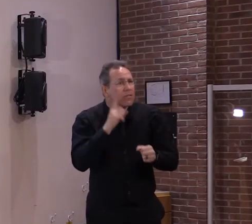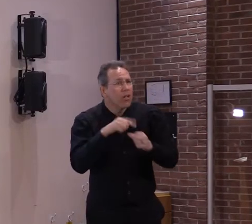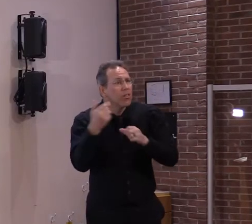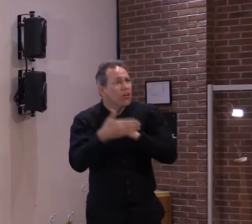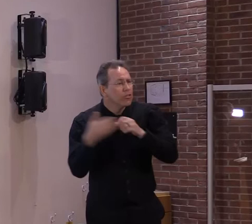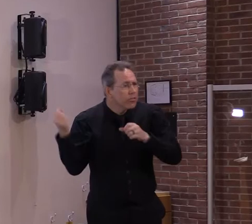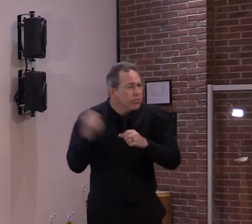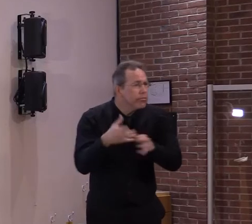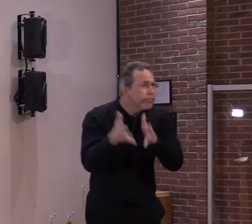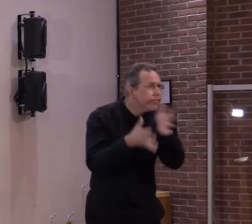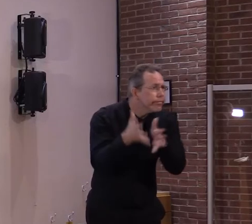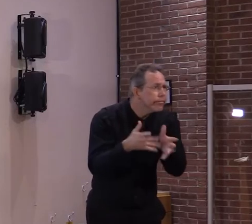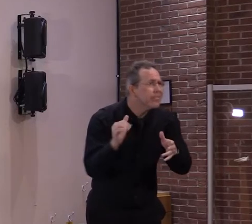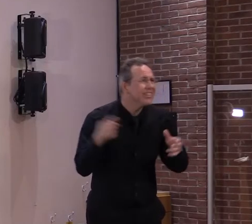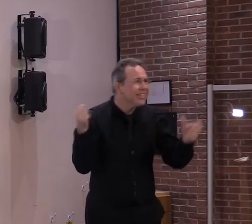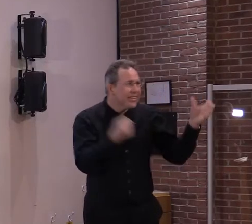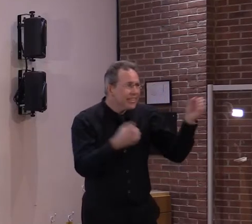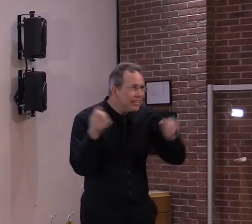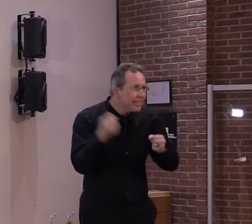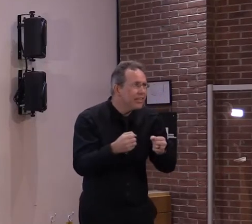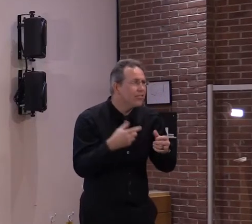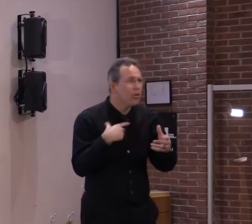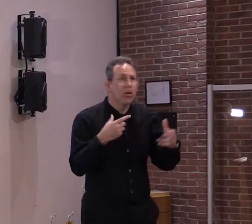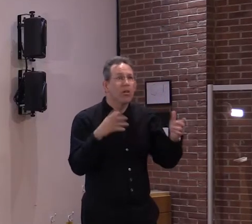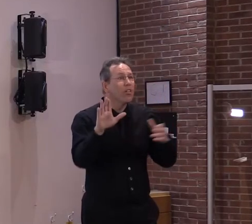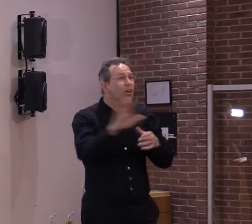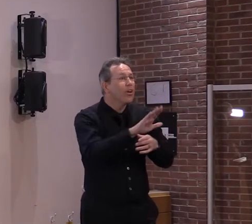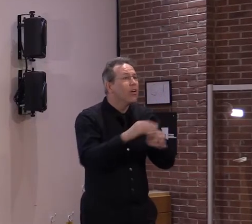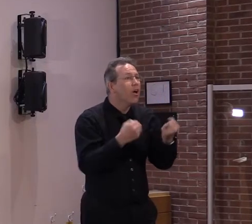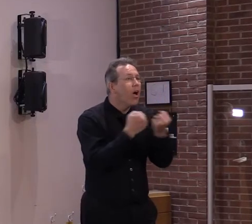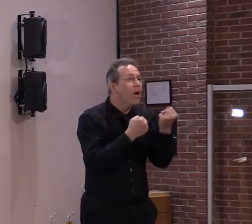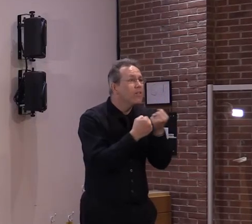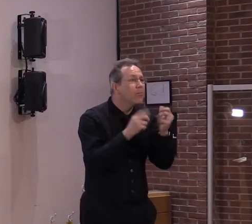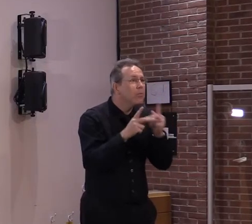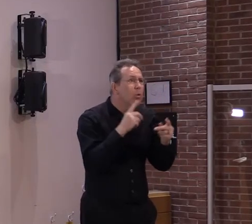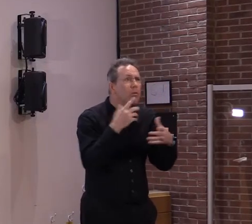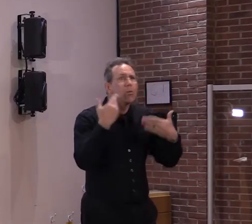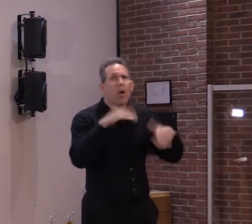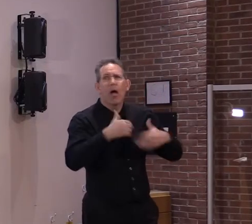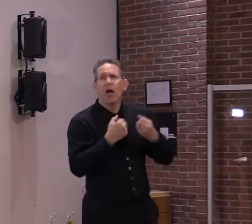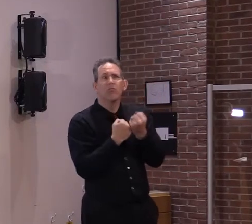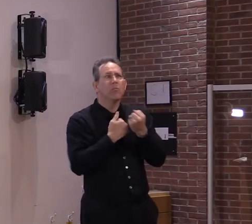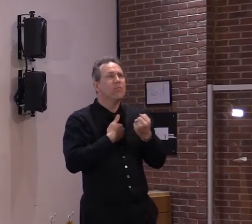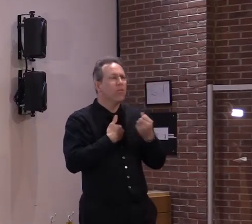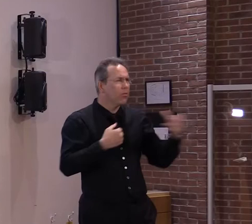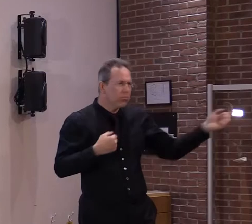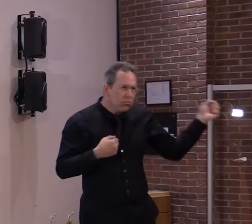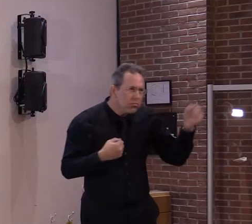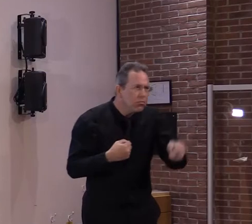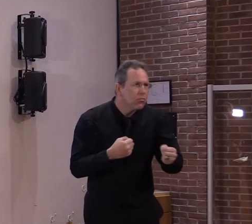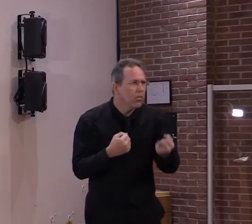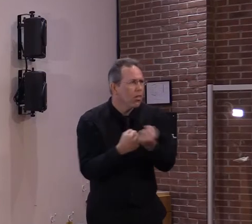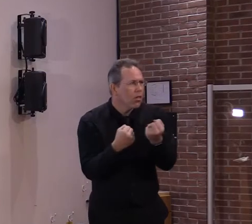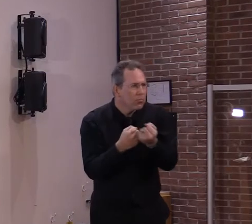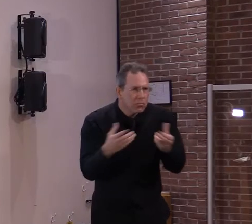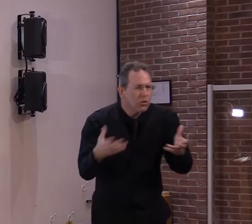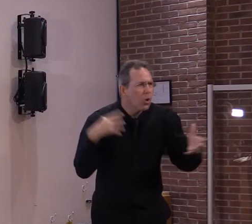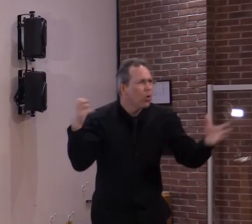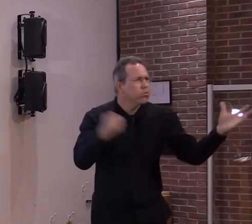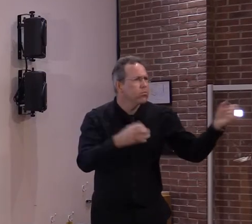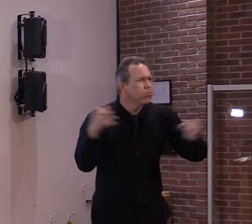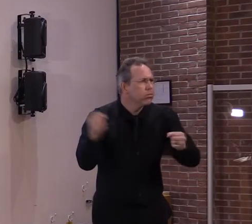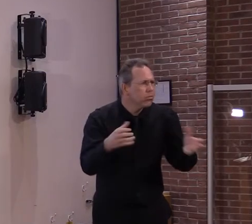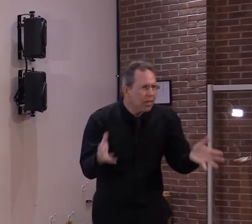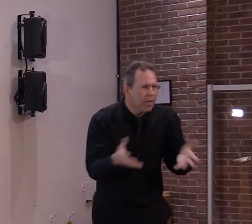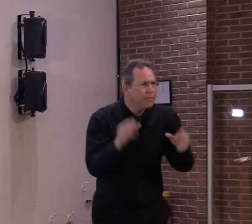community, and having them be our sort of pathway for them to understand better, to subscribe